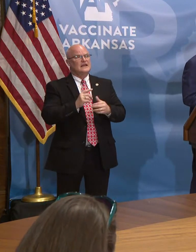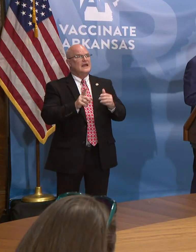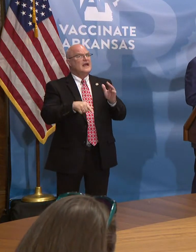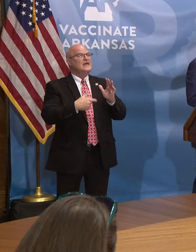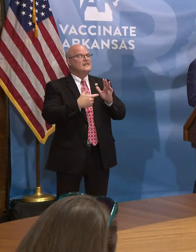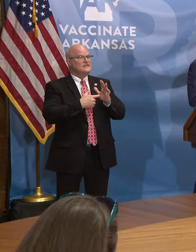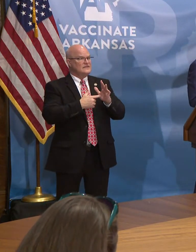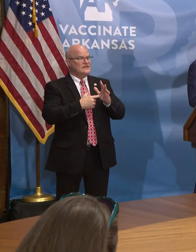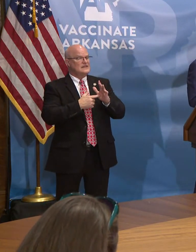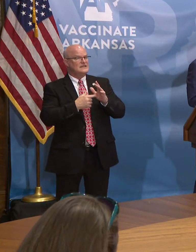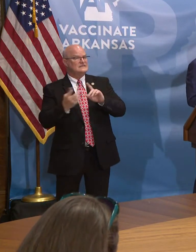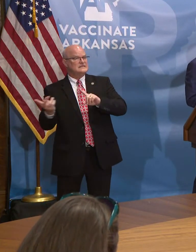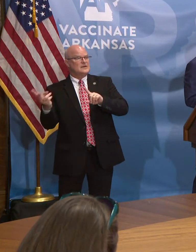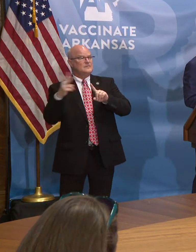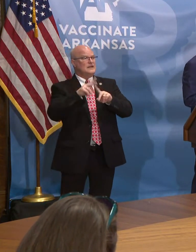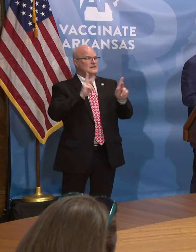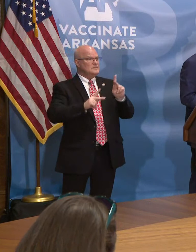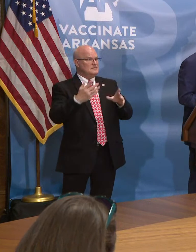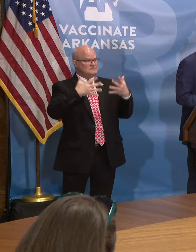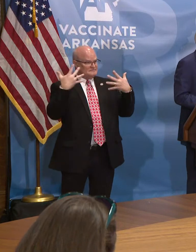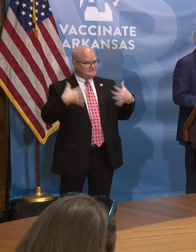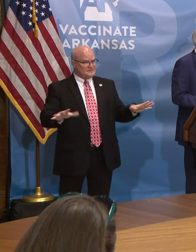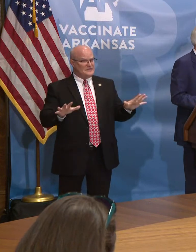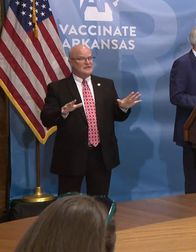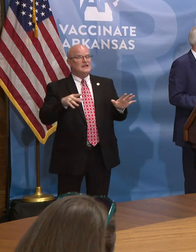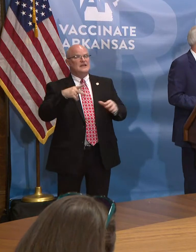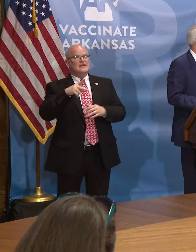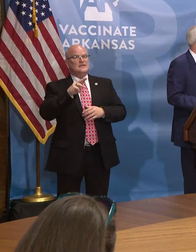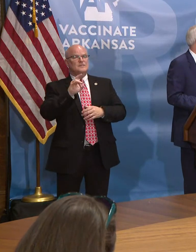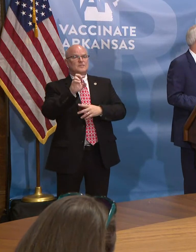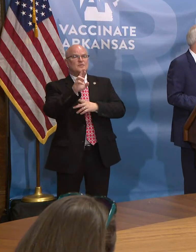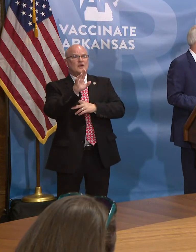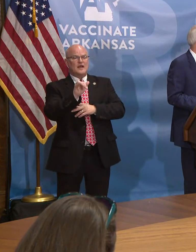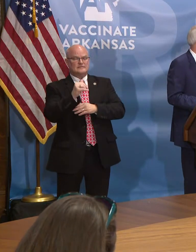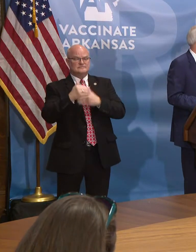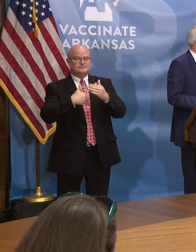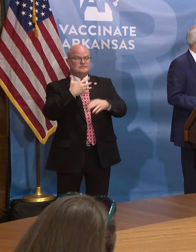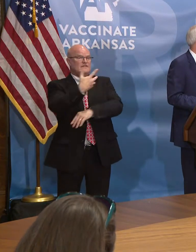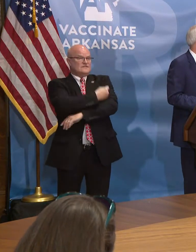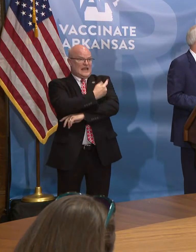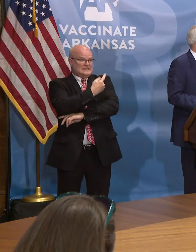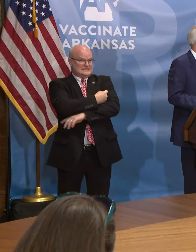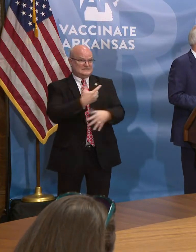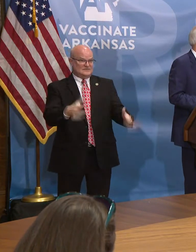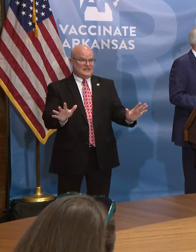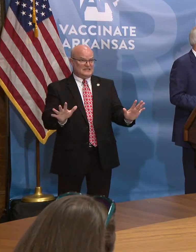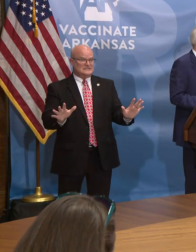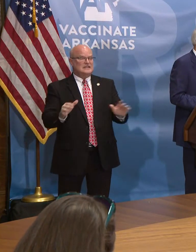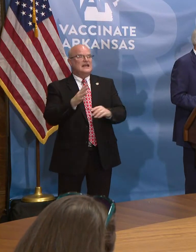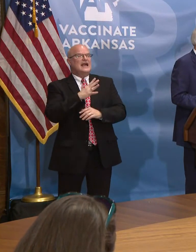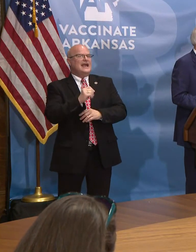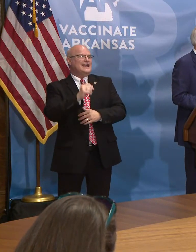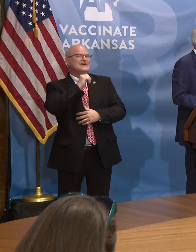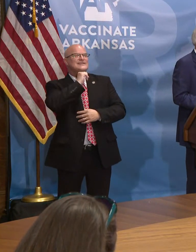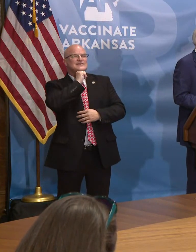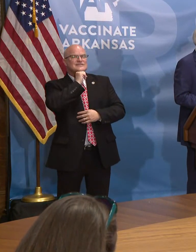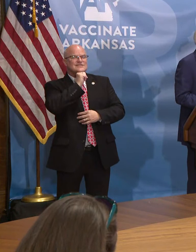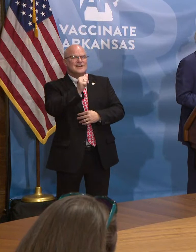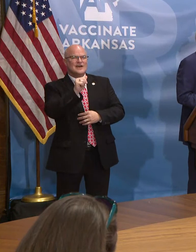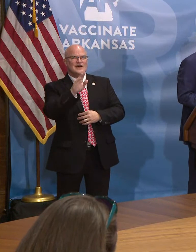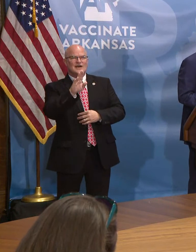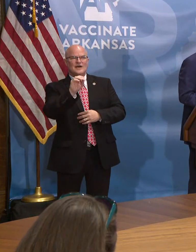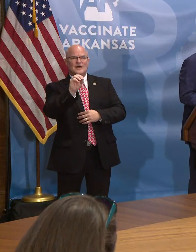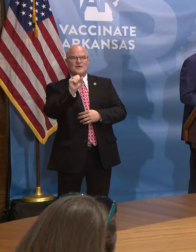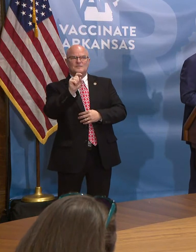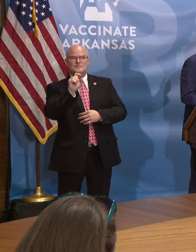This applies to those that have completed the primary series of vaccines and are not boosted or